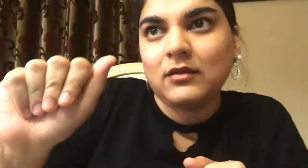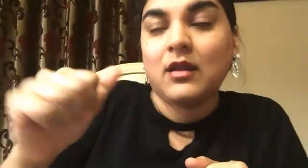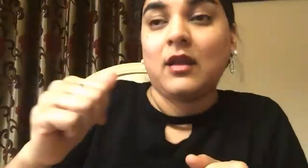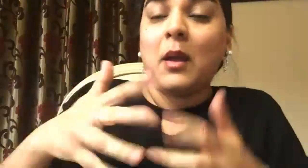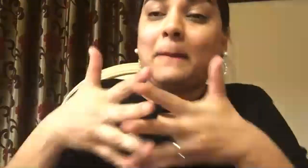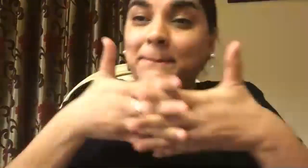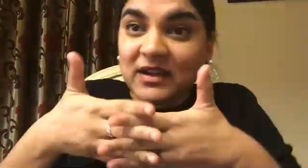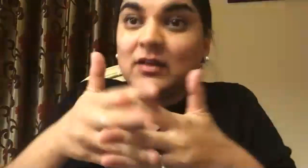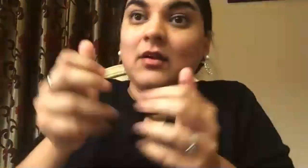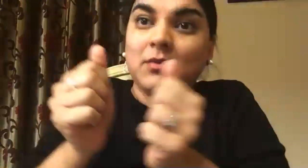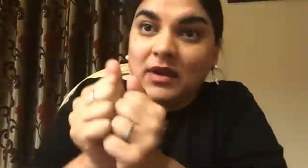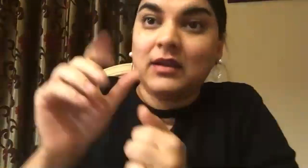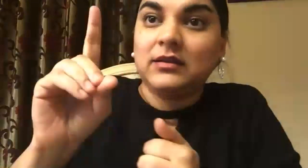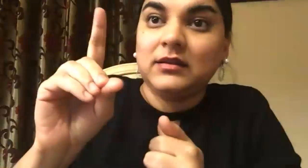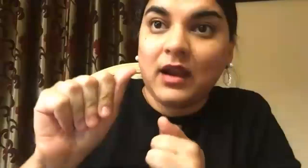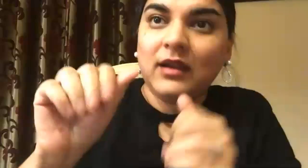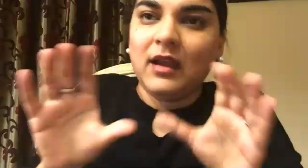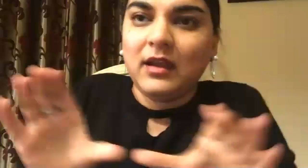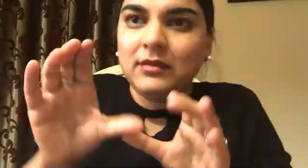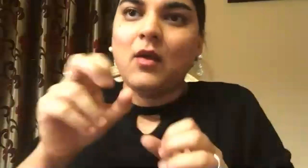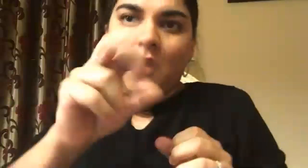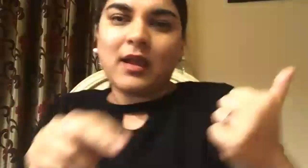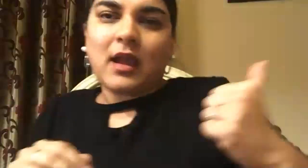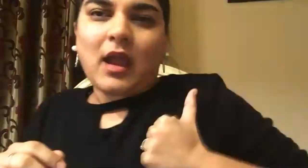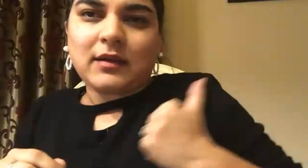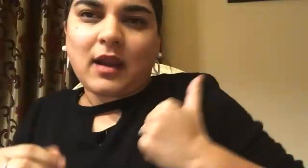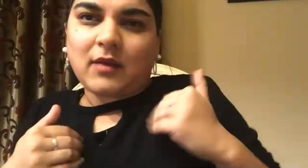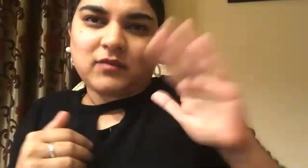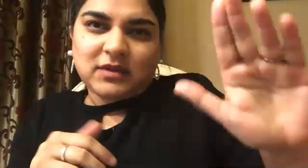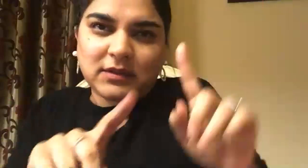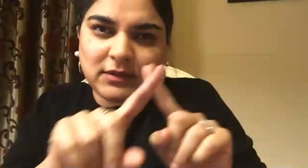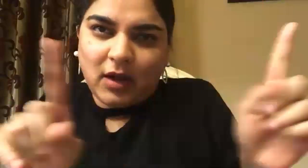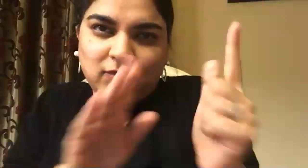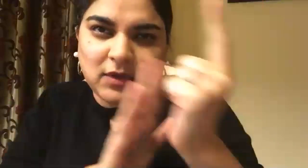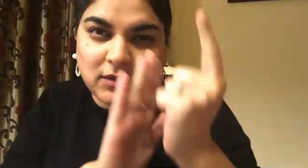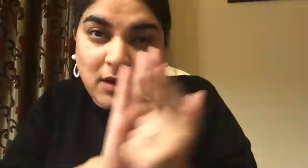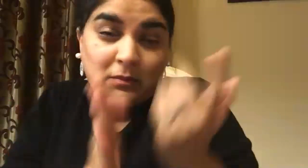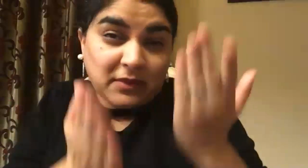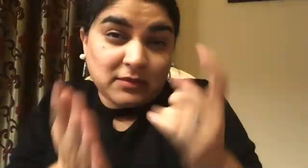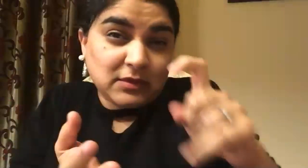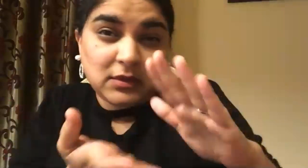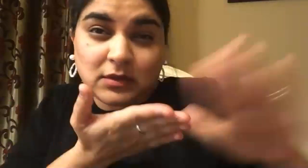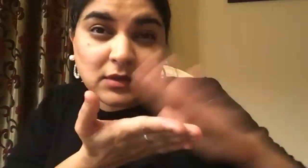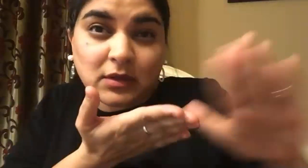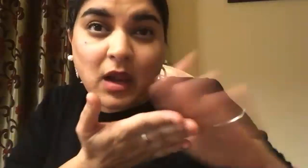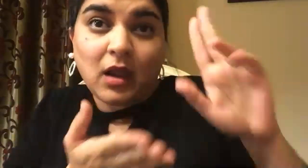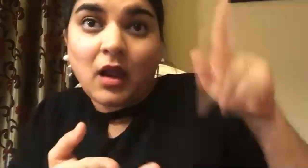Also, the ADA needs to be restructured a little bit as well. You know, the ADA, the Americans with Disability Act